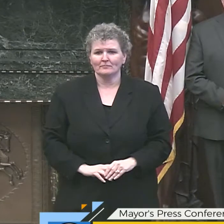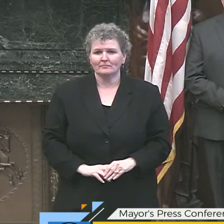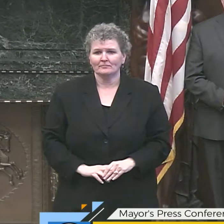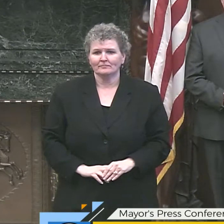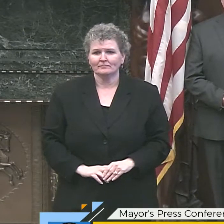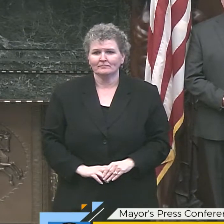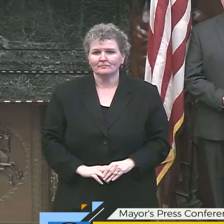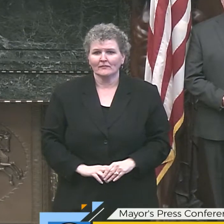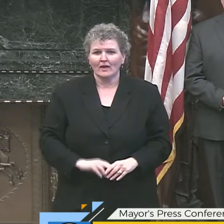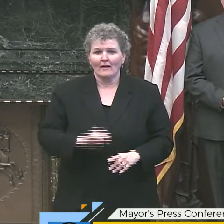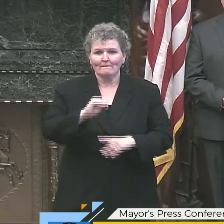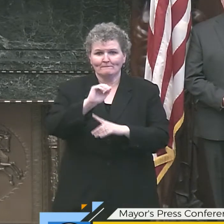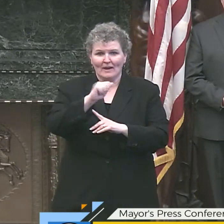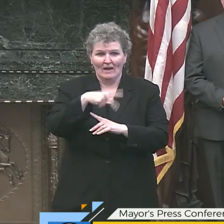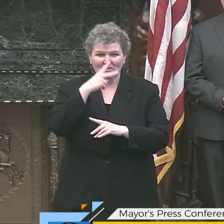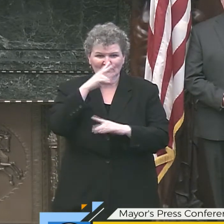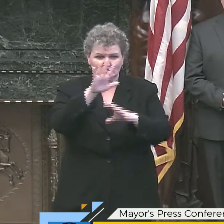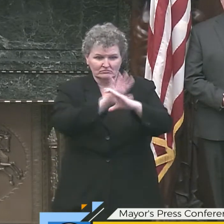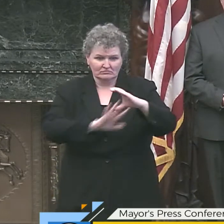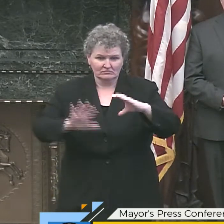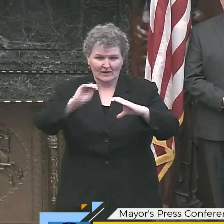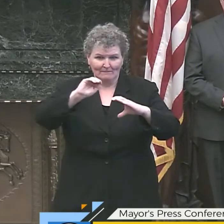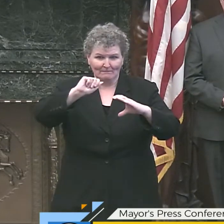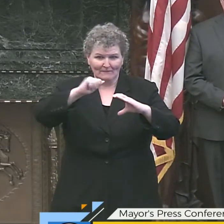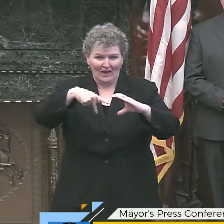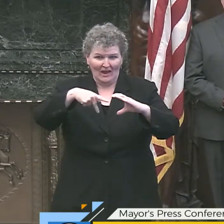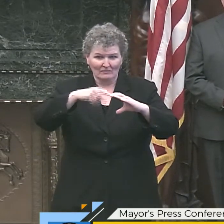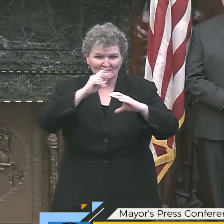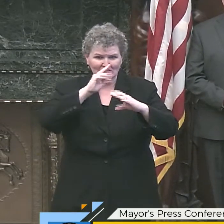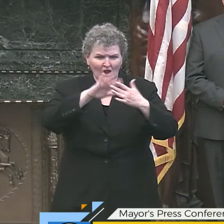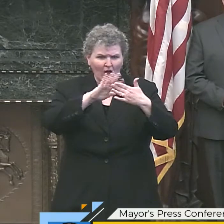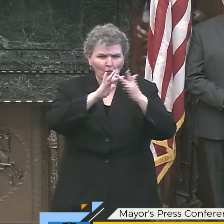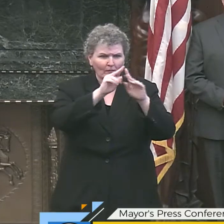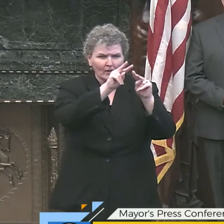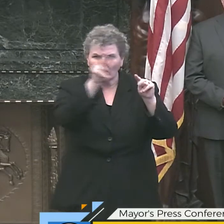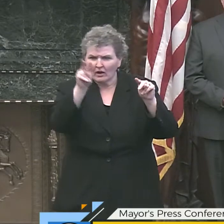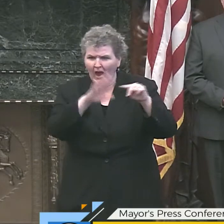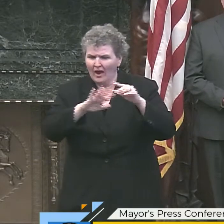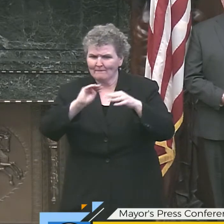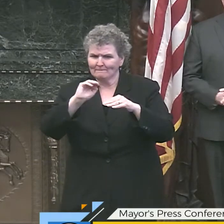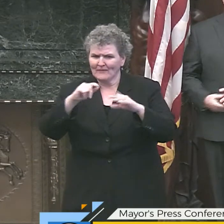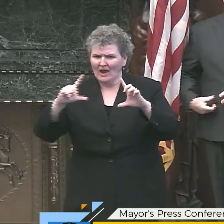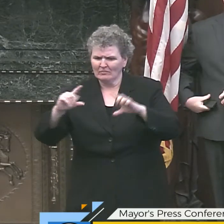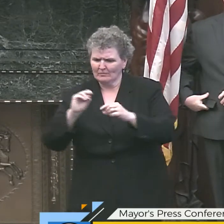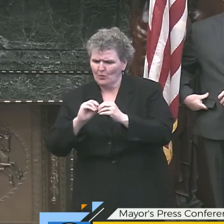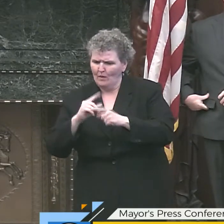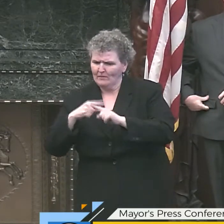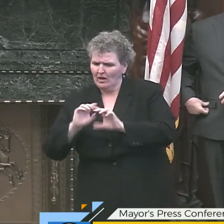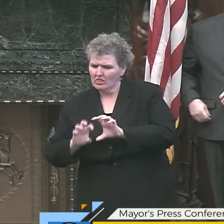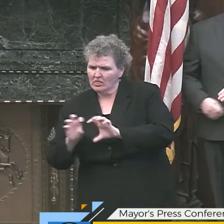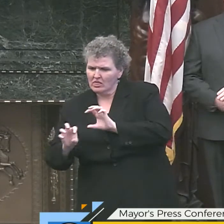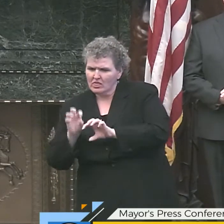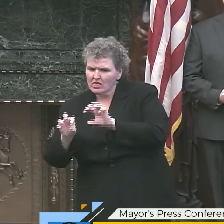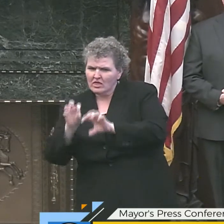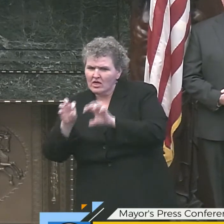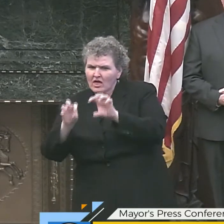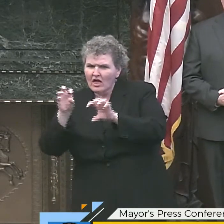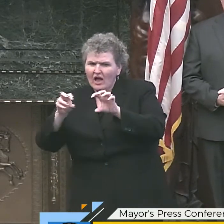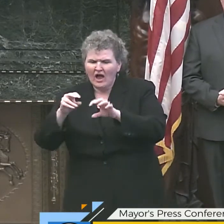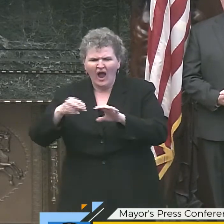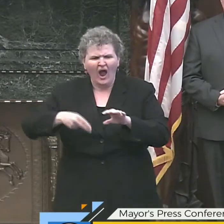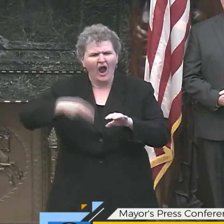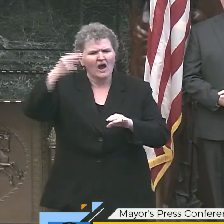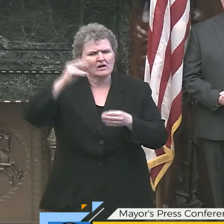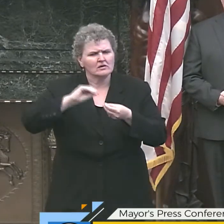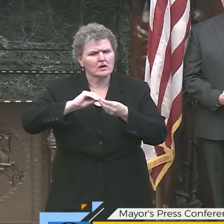map on the city's website about where people are testing positive. But are you seeing any hot spots for the virus in the